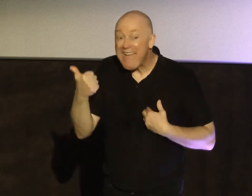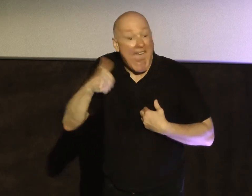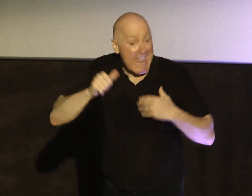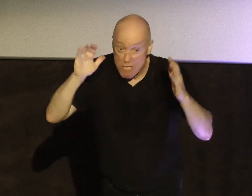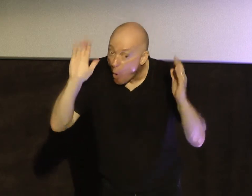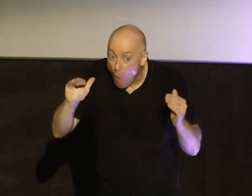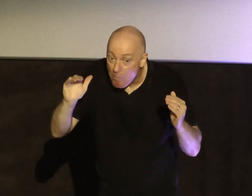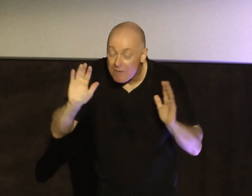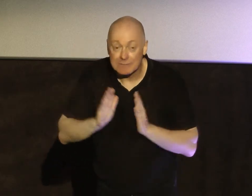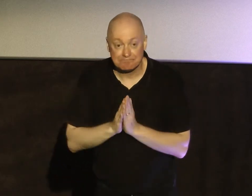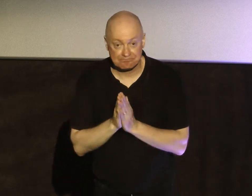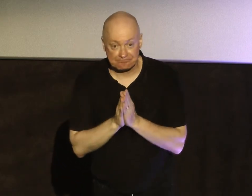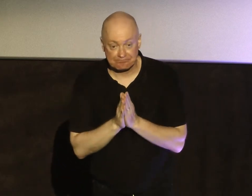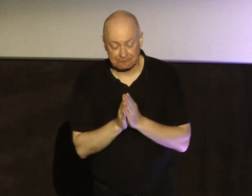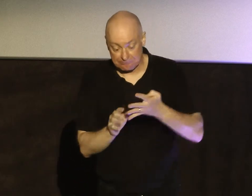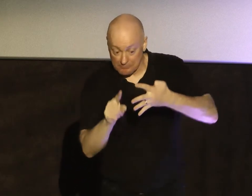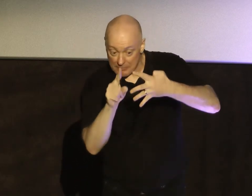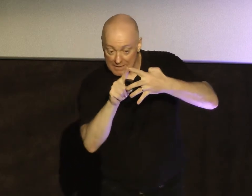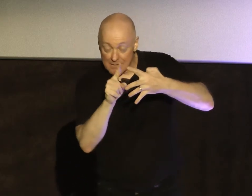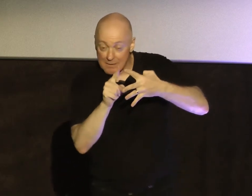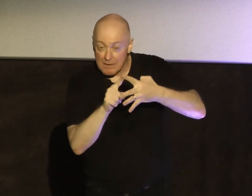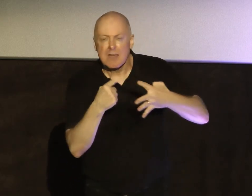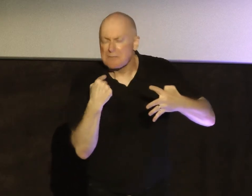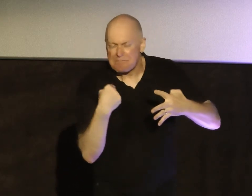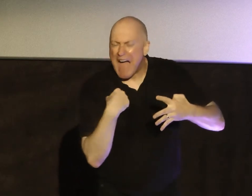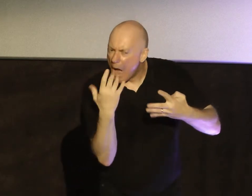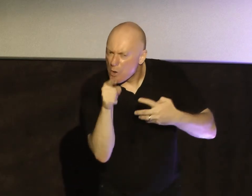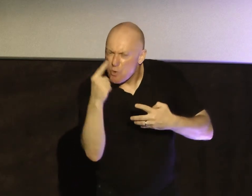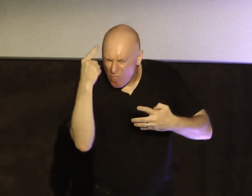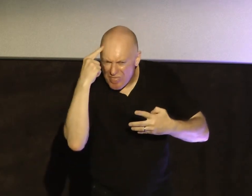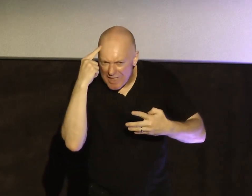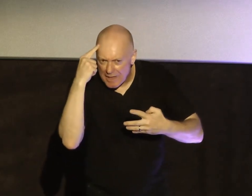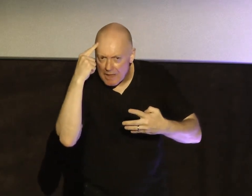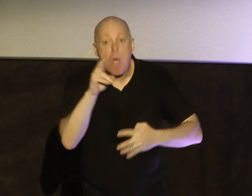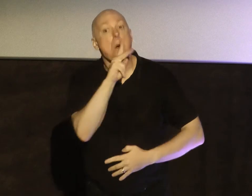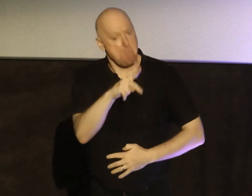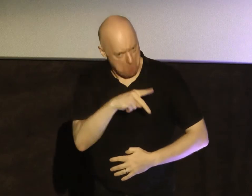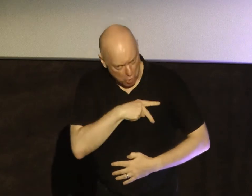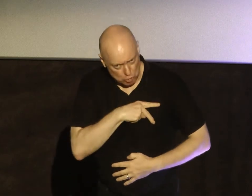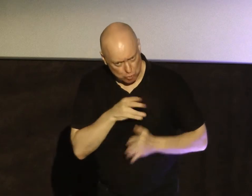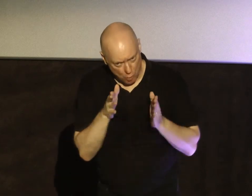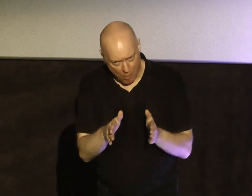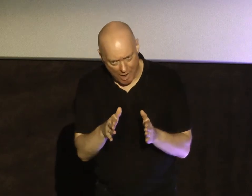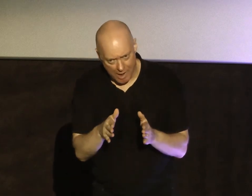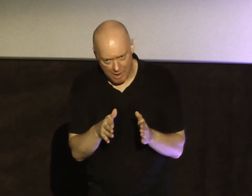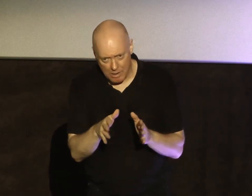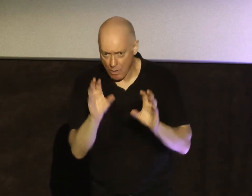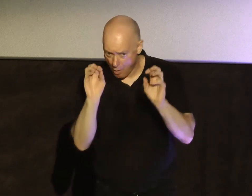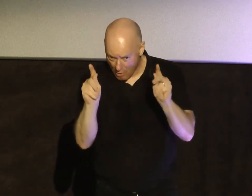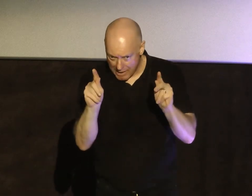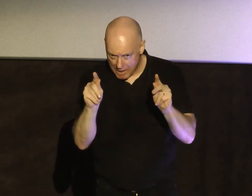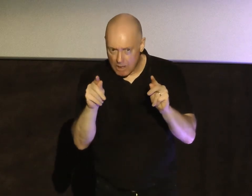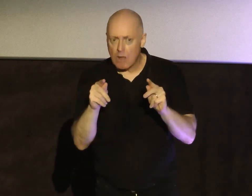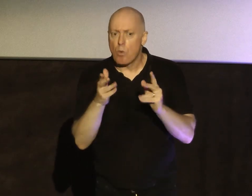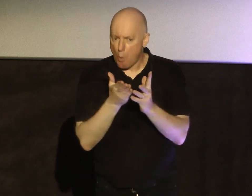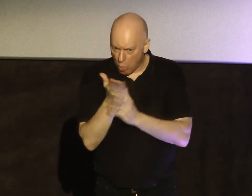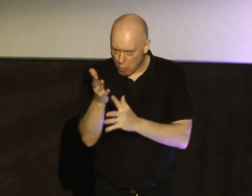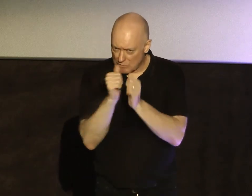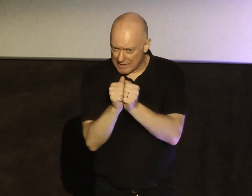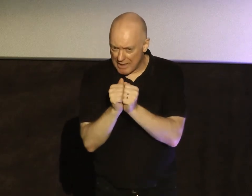at all. And I want you to think about this in a very personal, practical way. We're going to walk through the rest of the text as we get ready to close now.